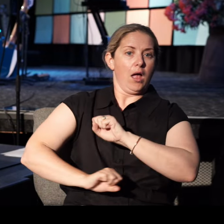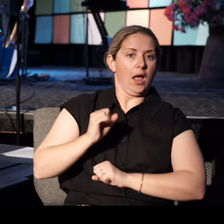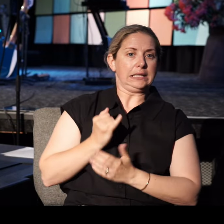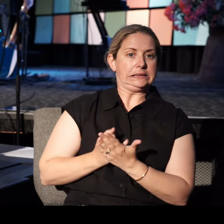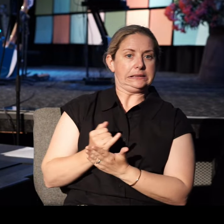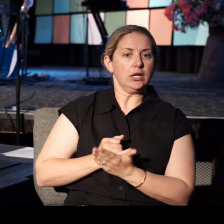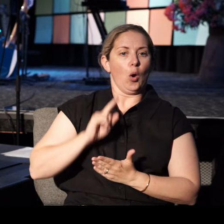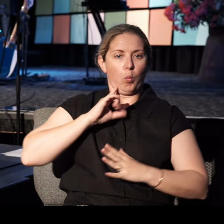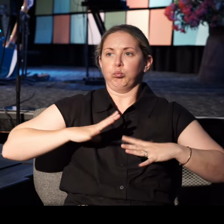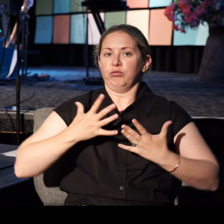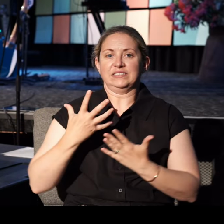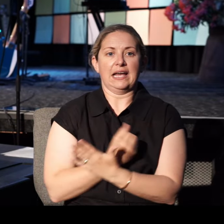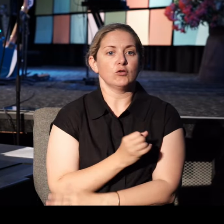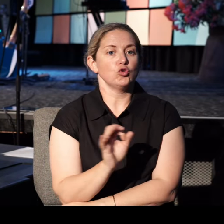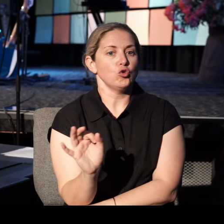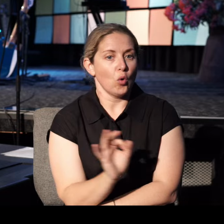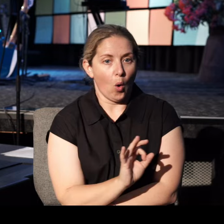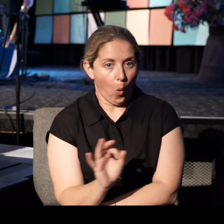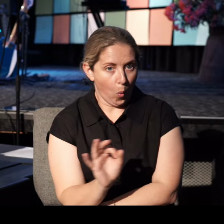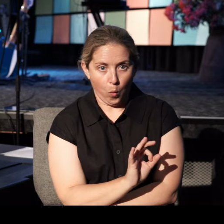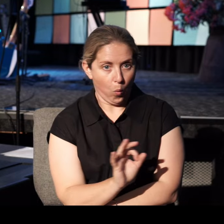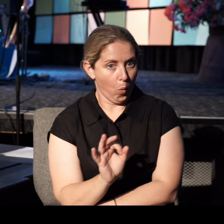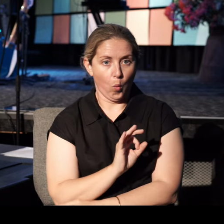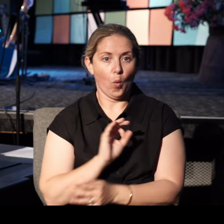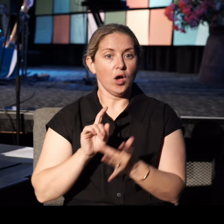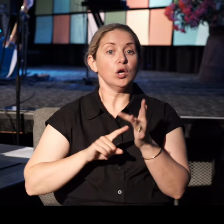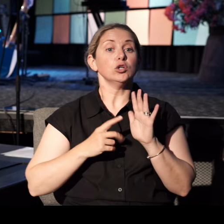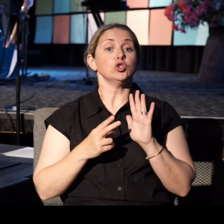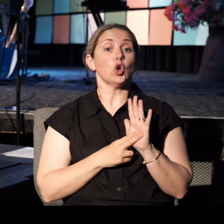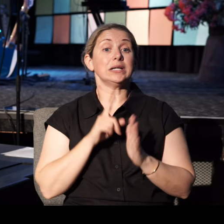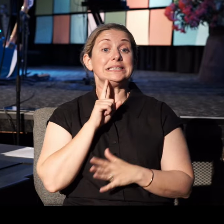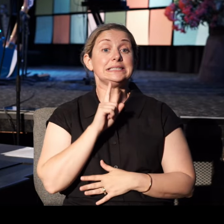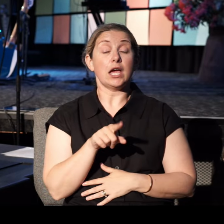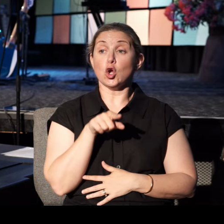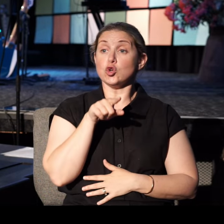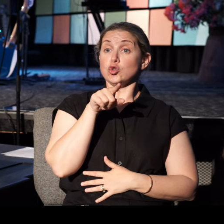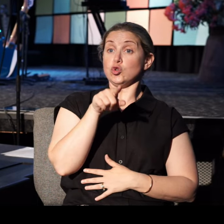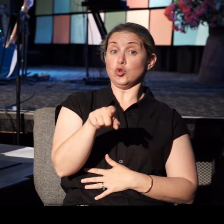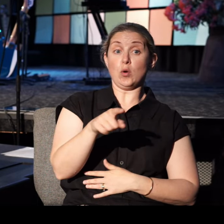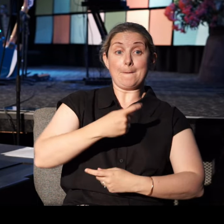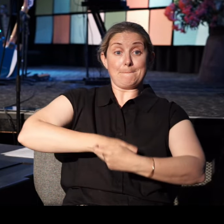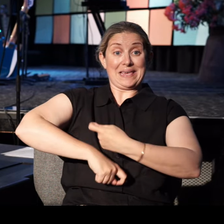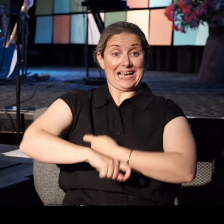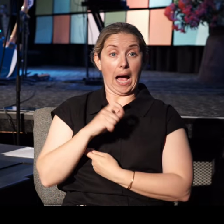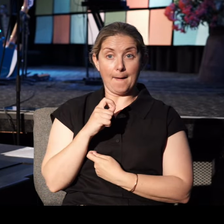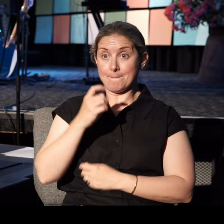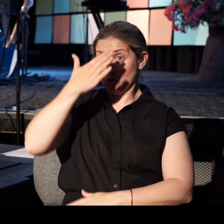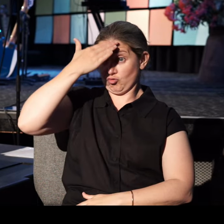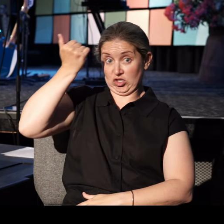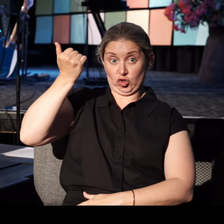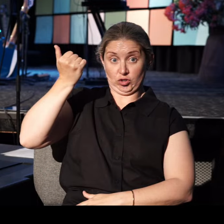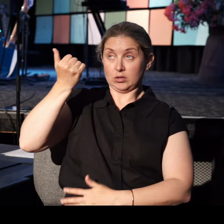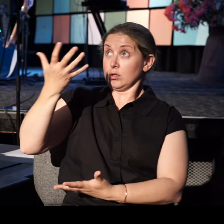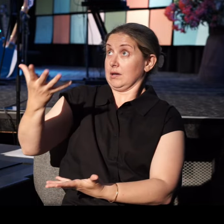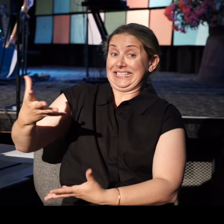that. What he's saying rather is that the consequence of coming to become a child of God by